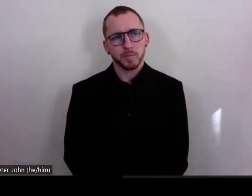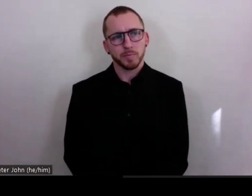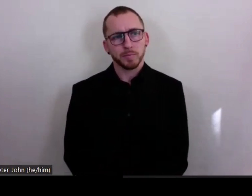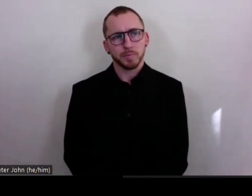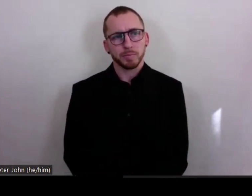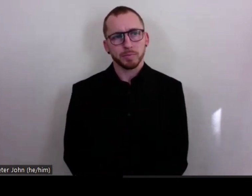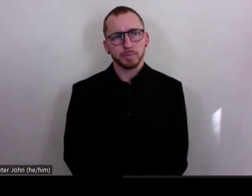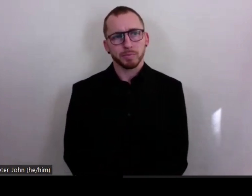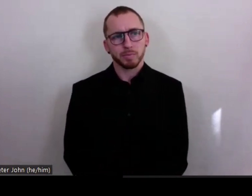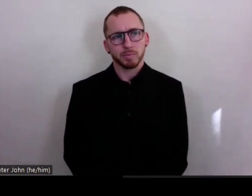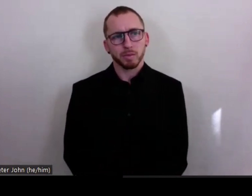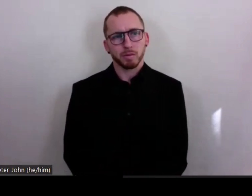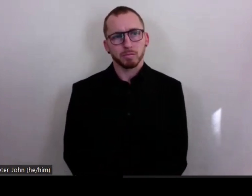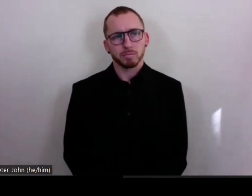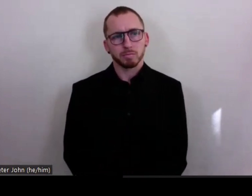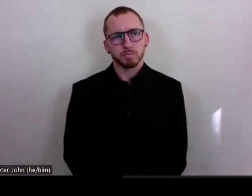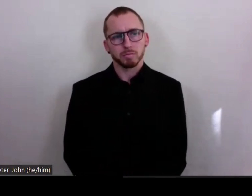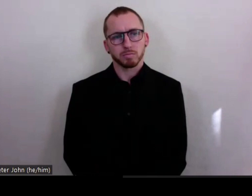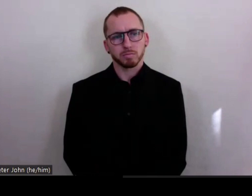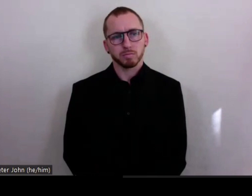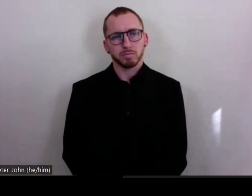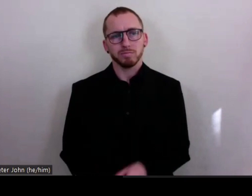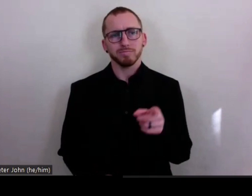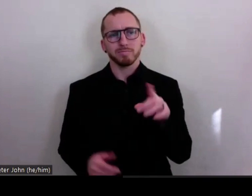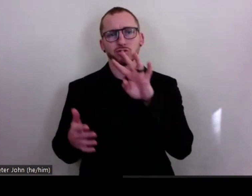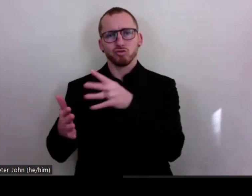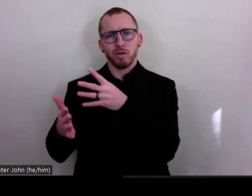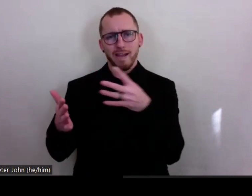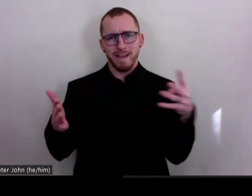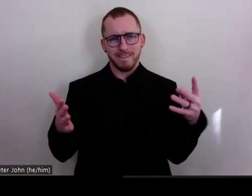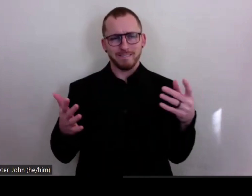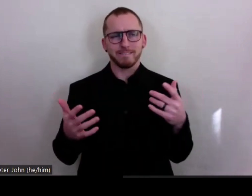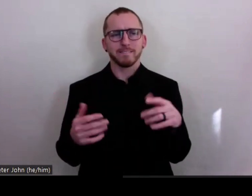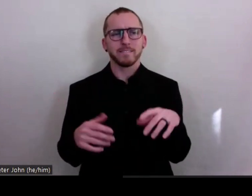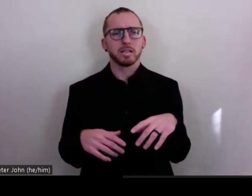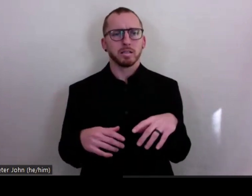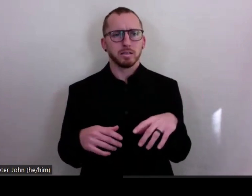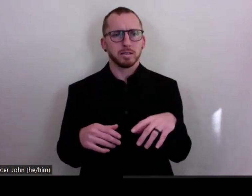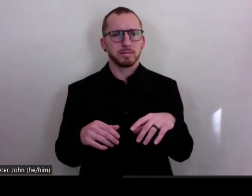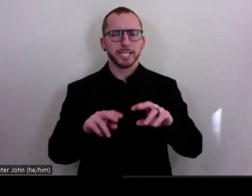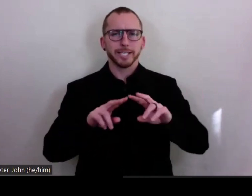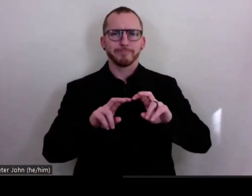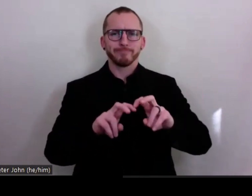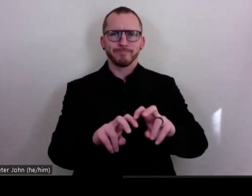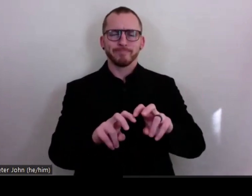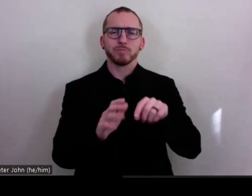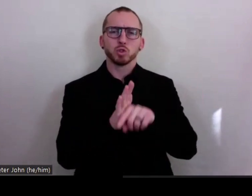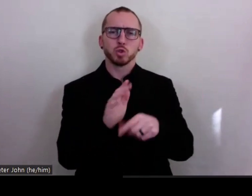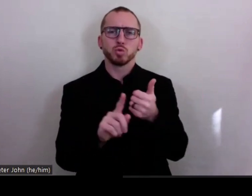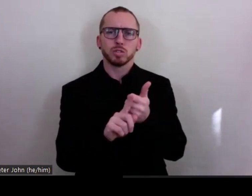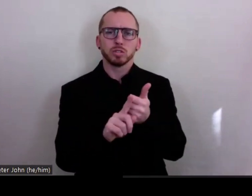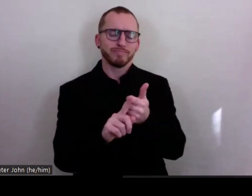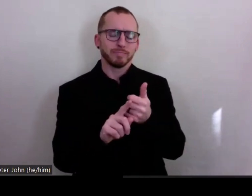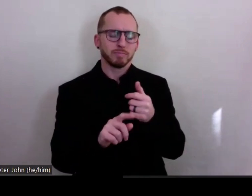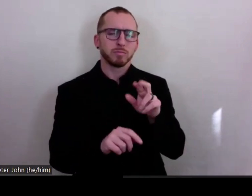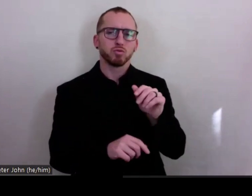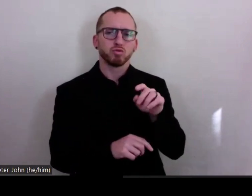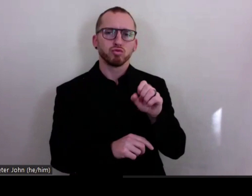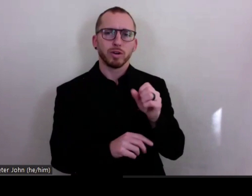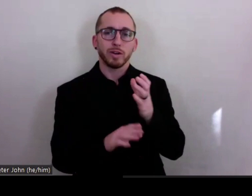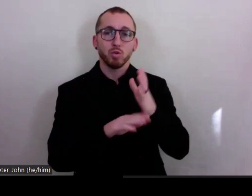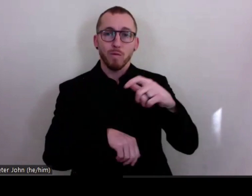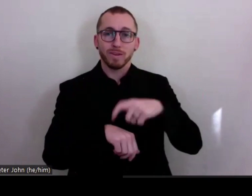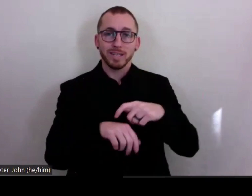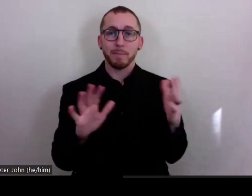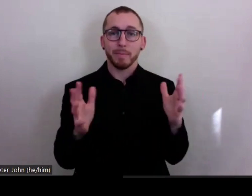And this is a graph that looks at suicide rates over time in comparison to civilians. So the